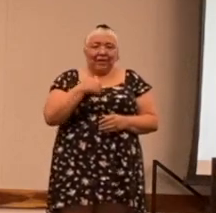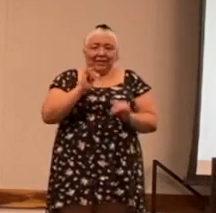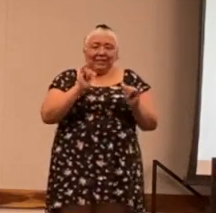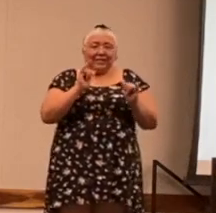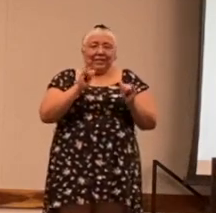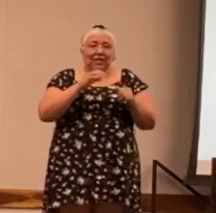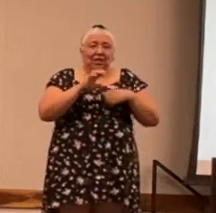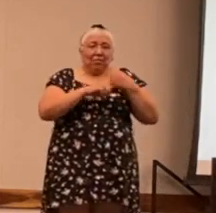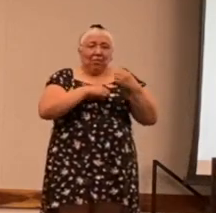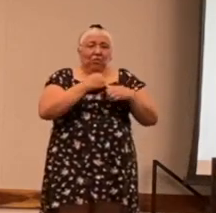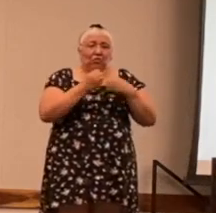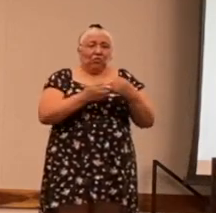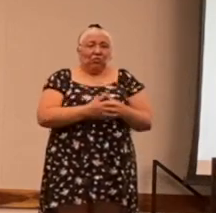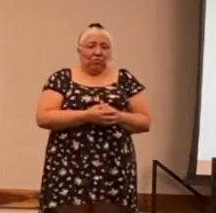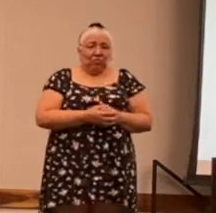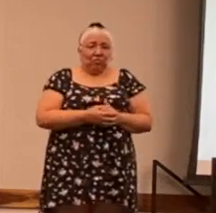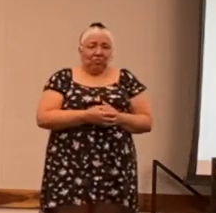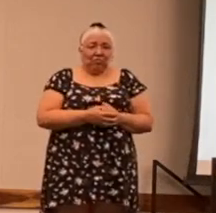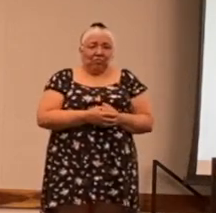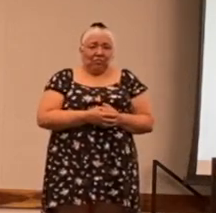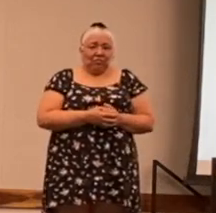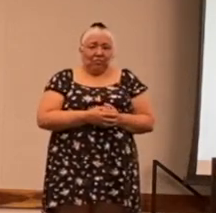teary-eyed